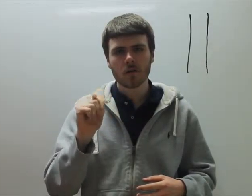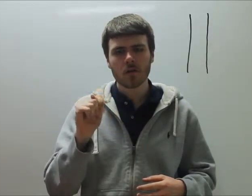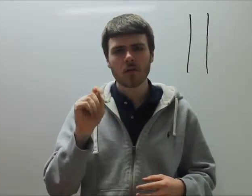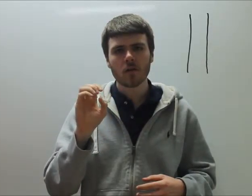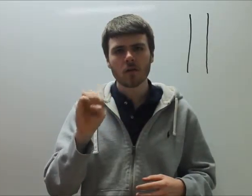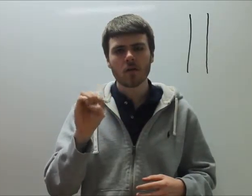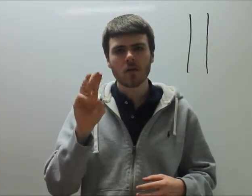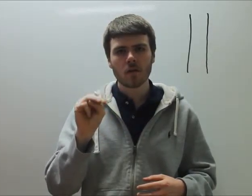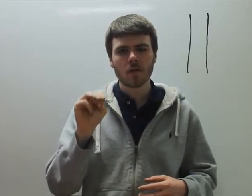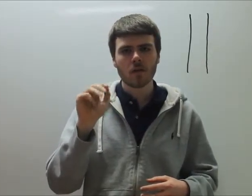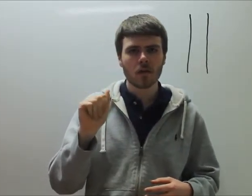systematic